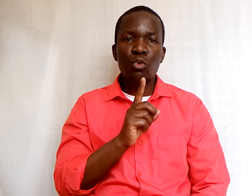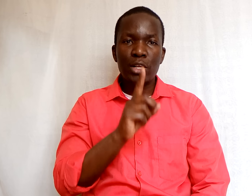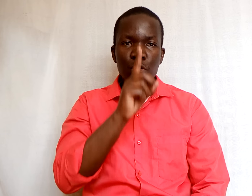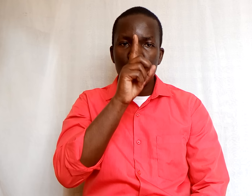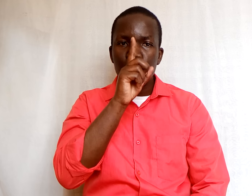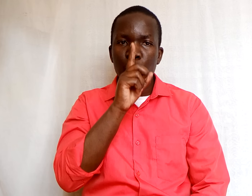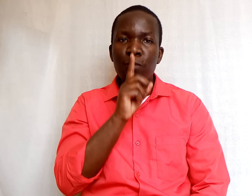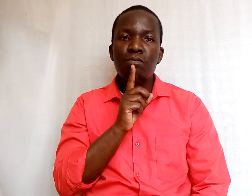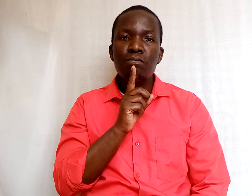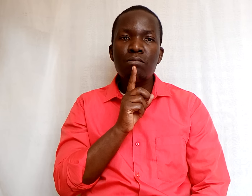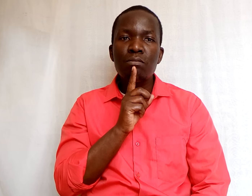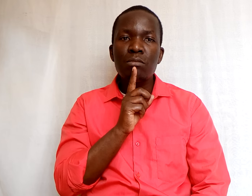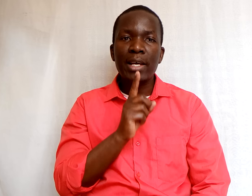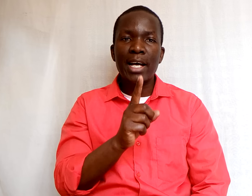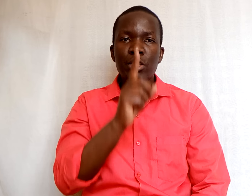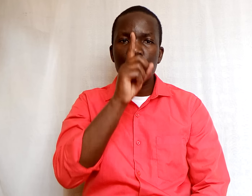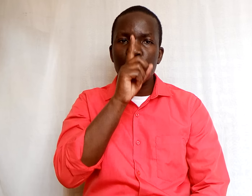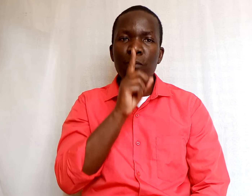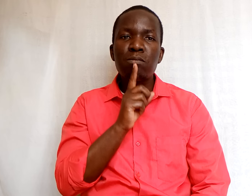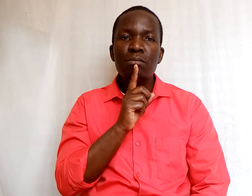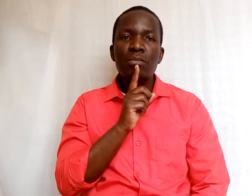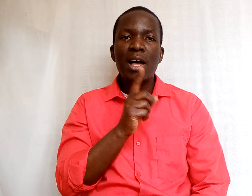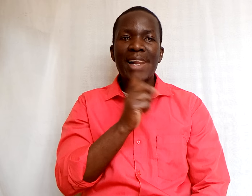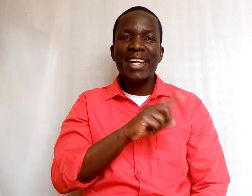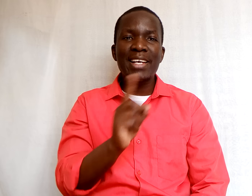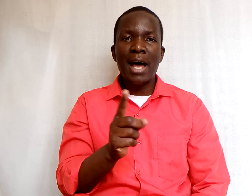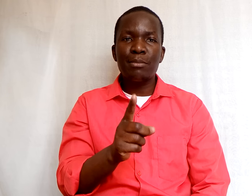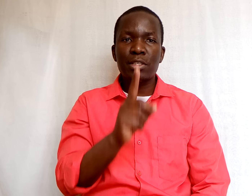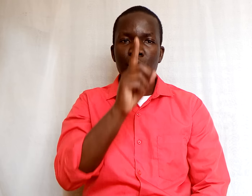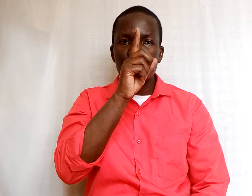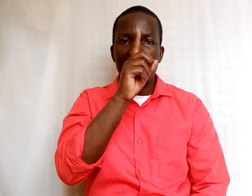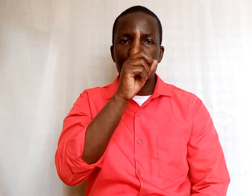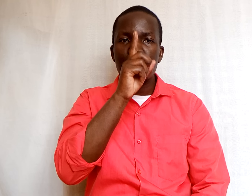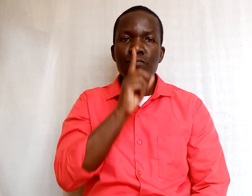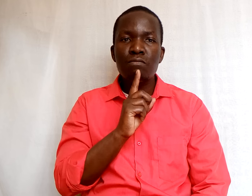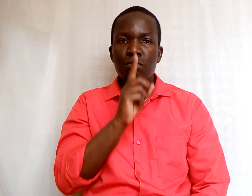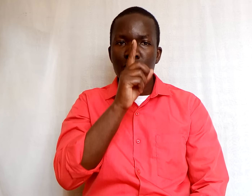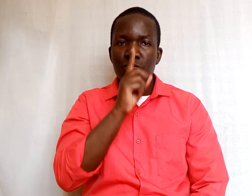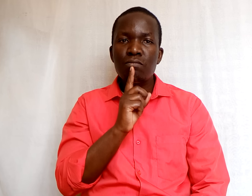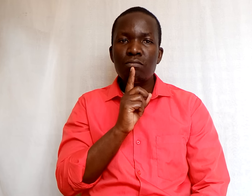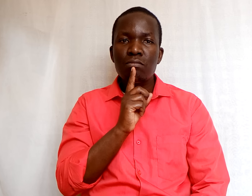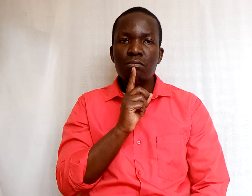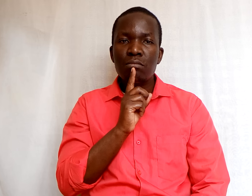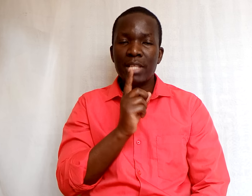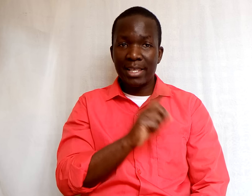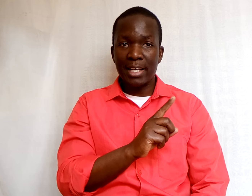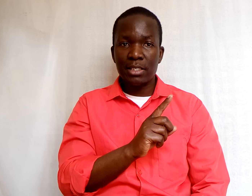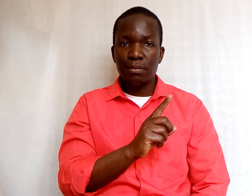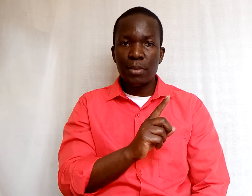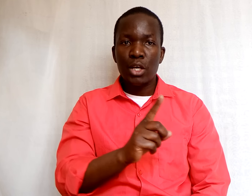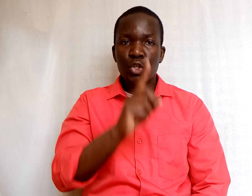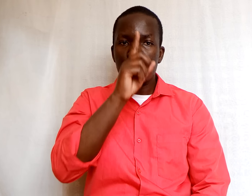once, soup, like that, soup. Green grams, 2 times, like that. So